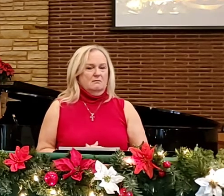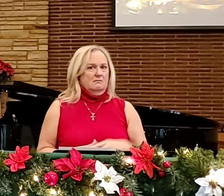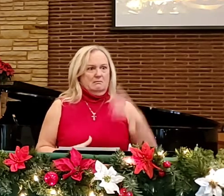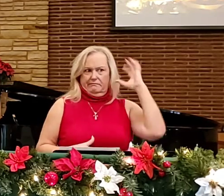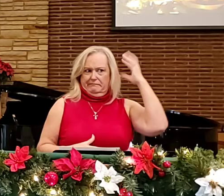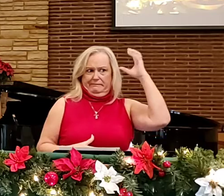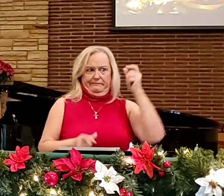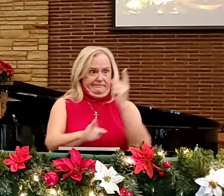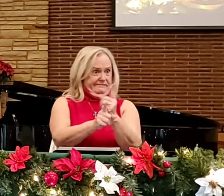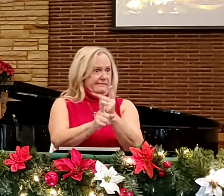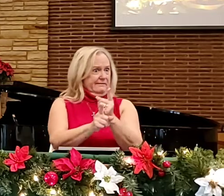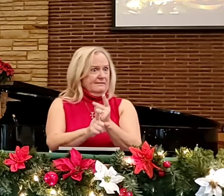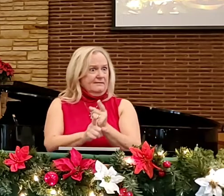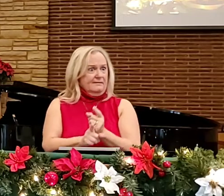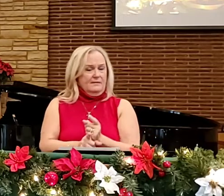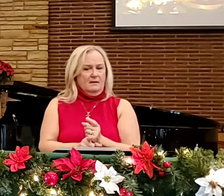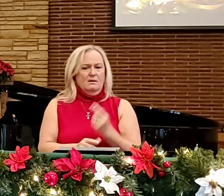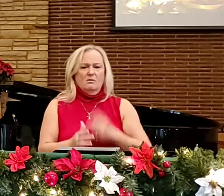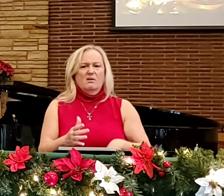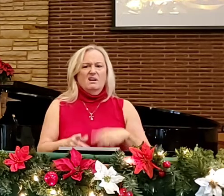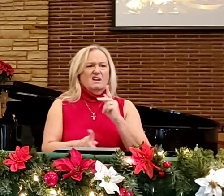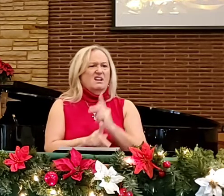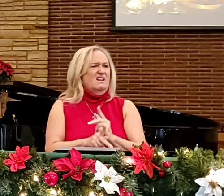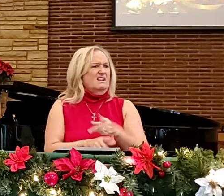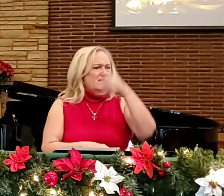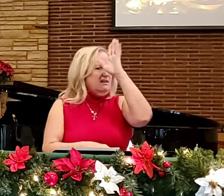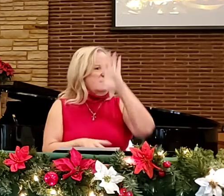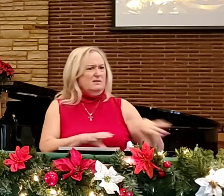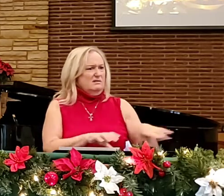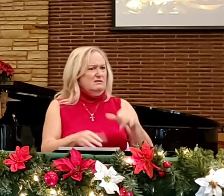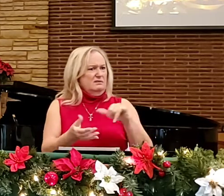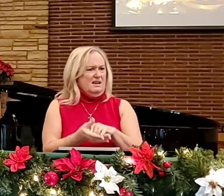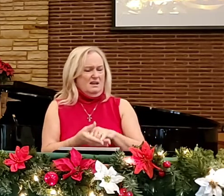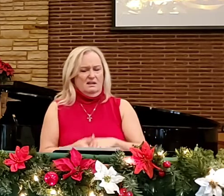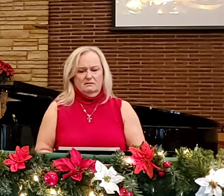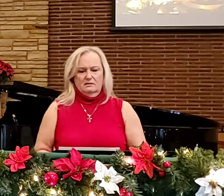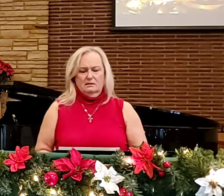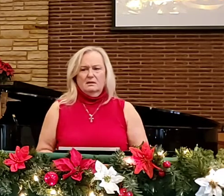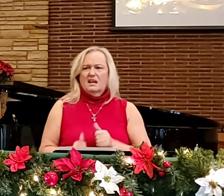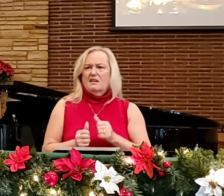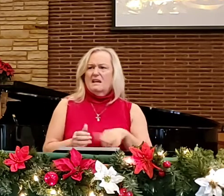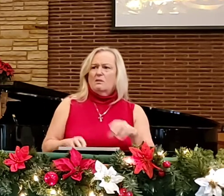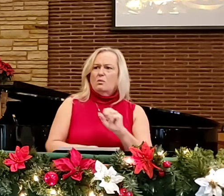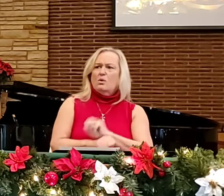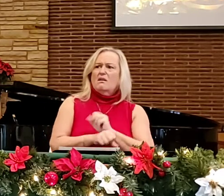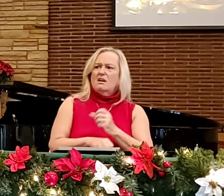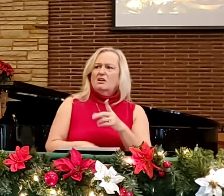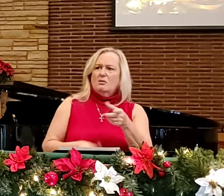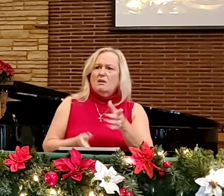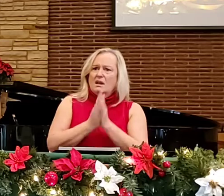Crazy, right? What kind of God would do that? How'd that work out, you